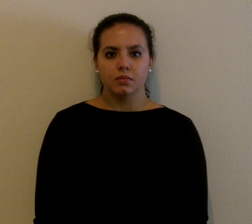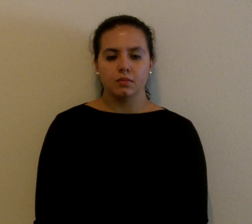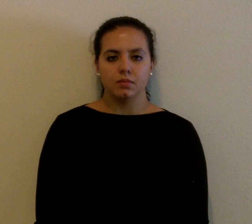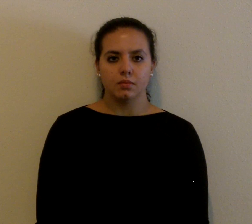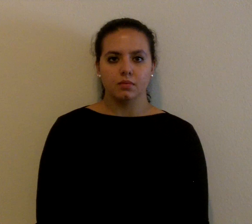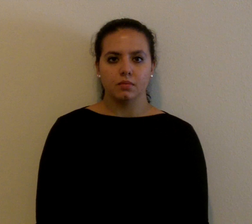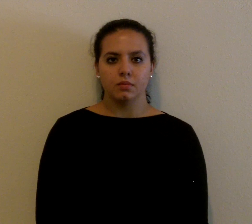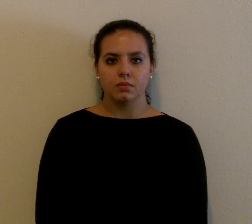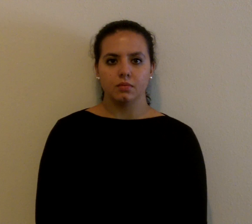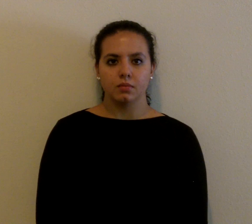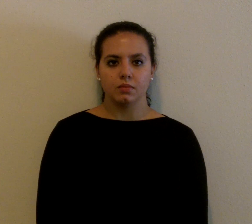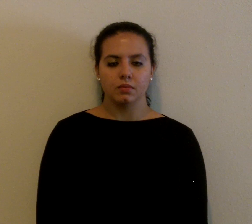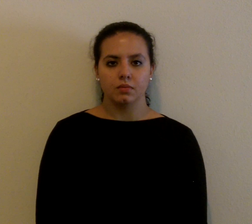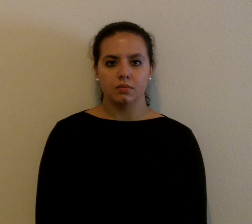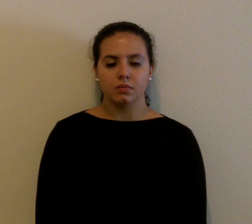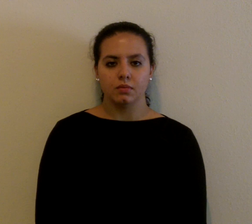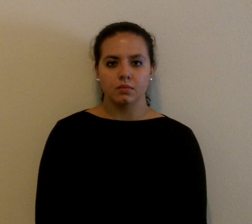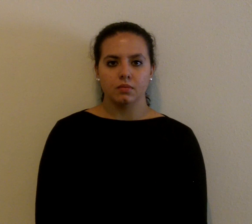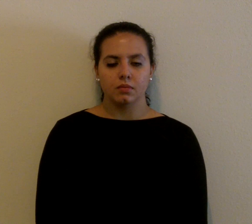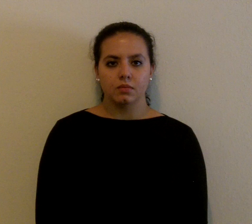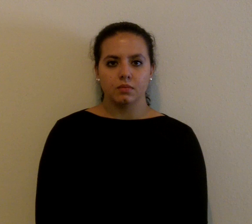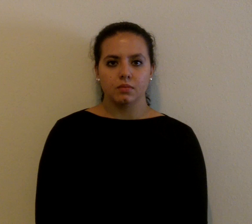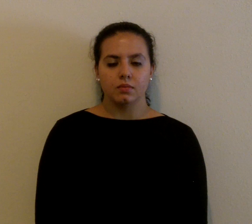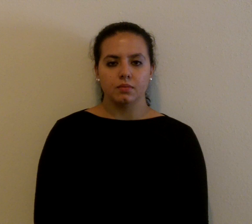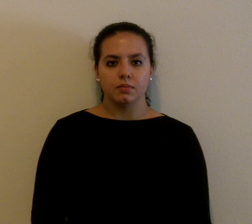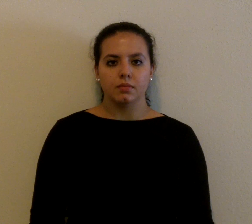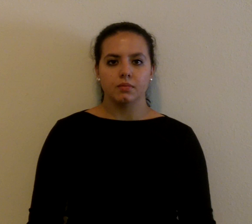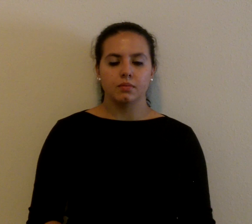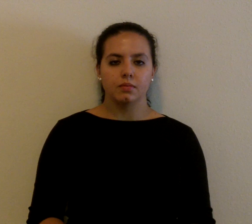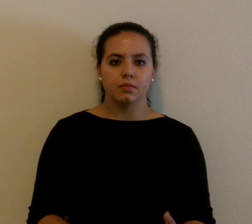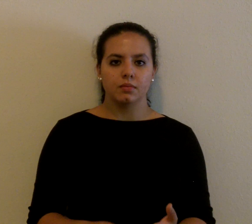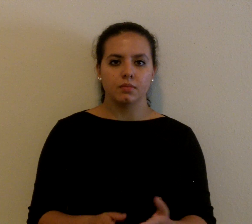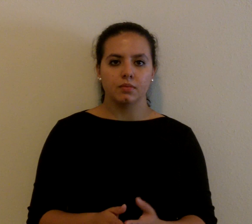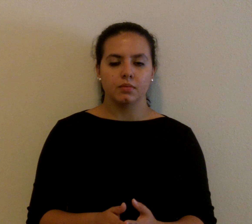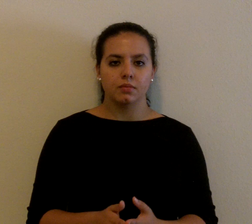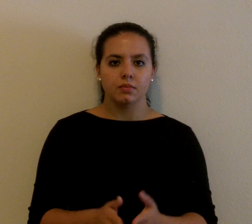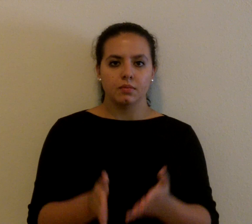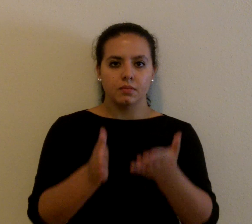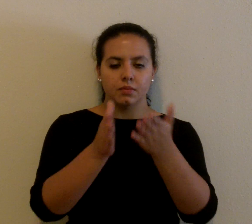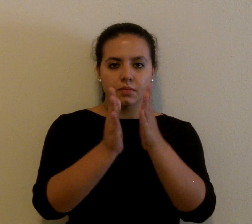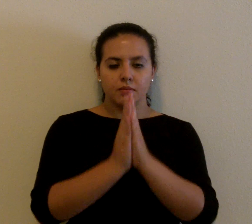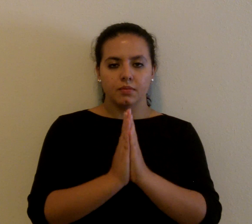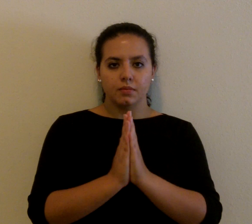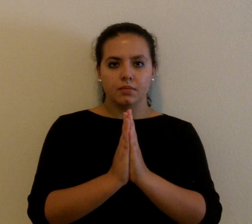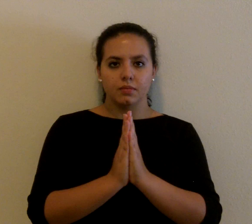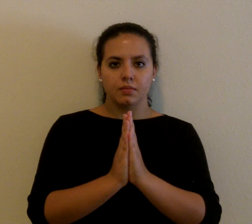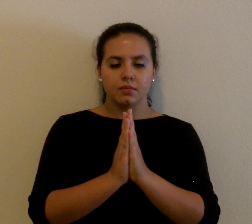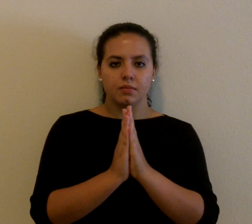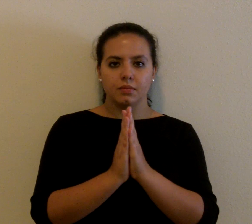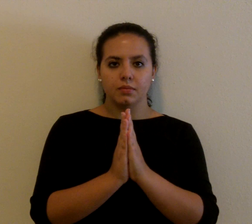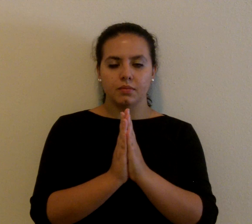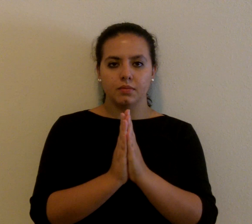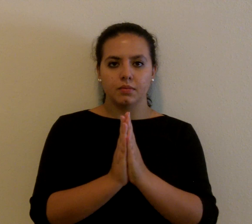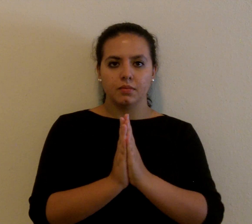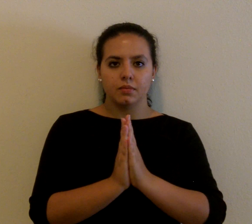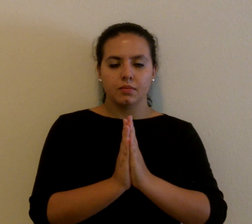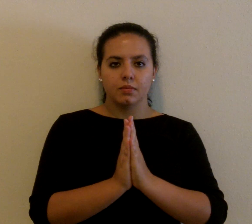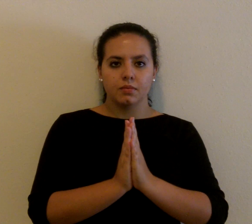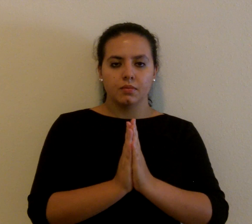you're going to sign it. For example, ask. There's one sign that you can just ask. There's no direction to that.